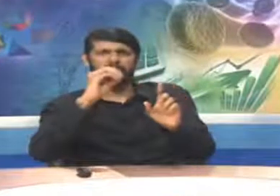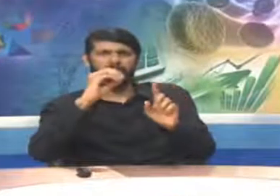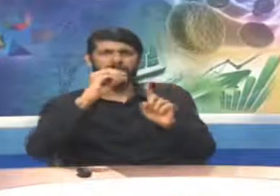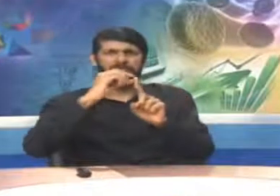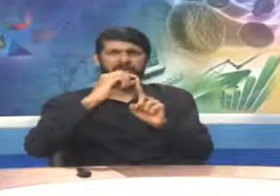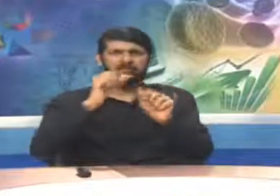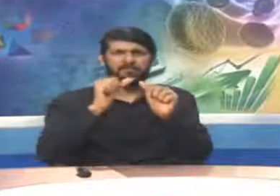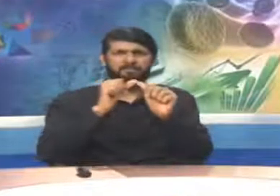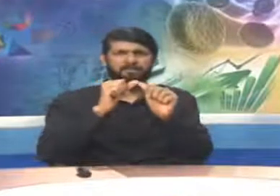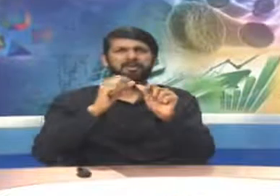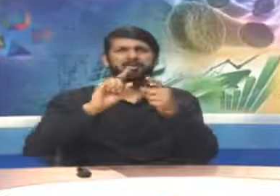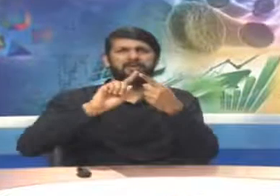Encyclopedia